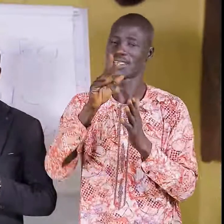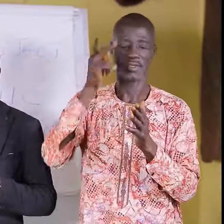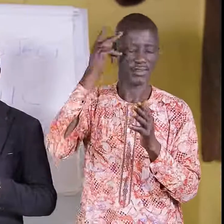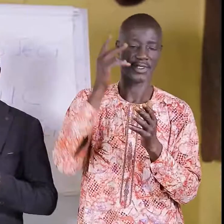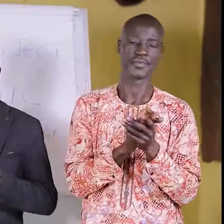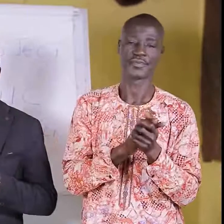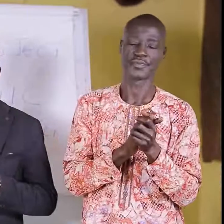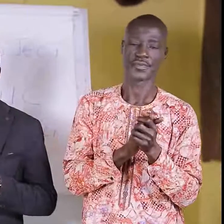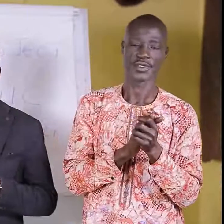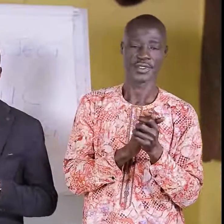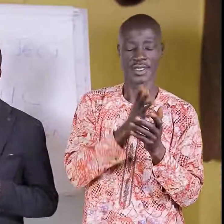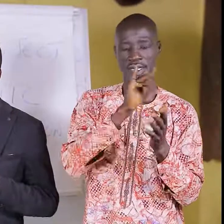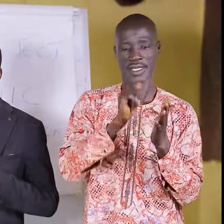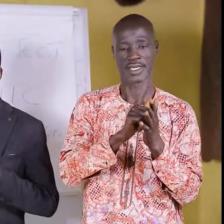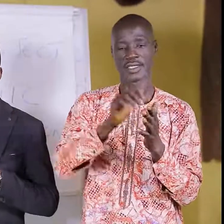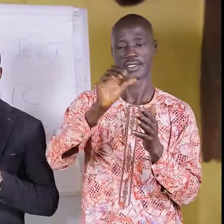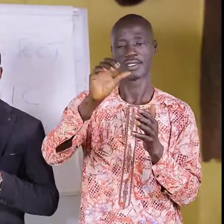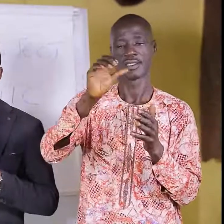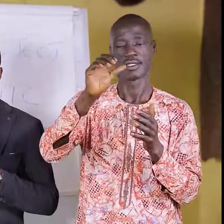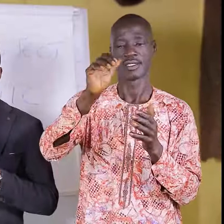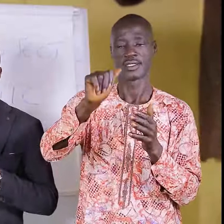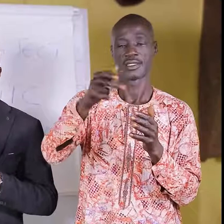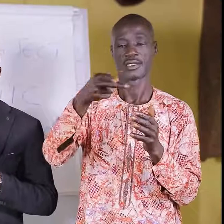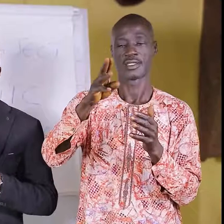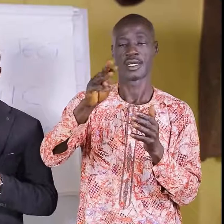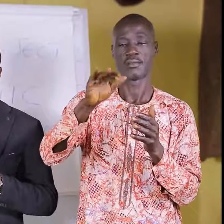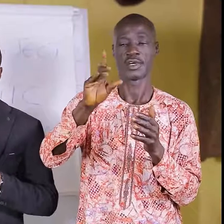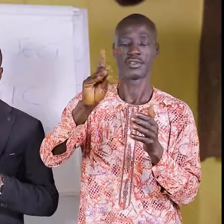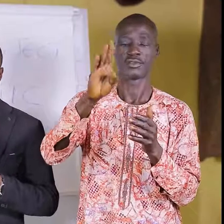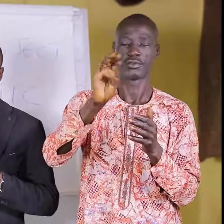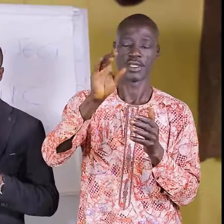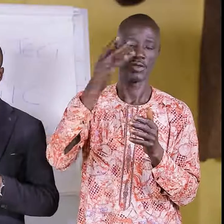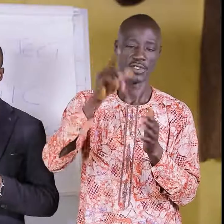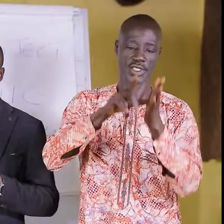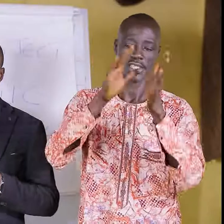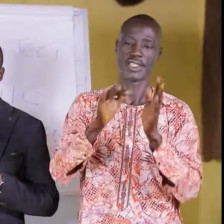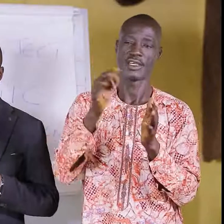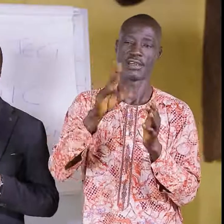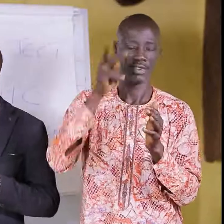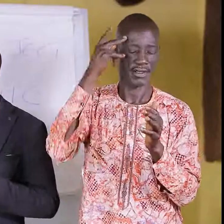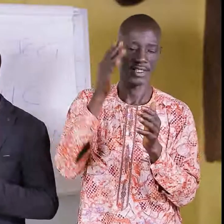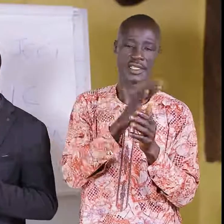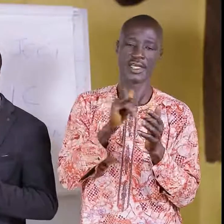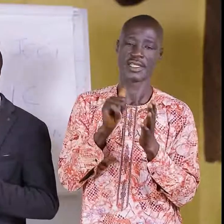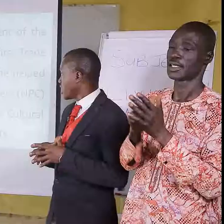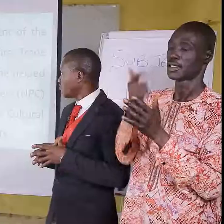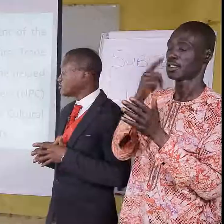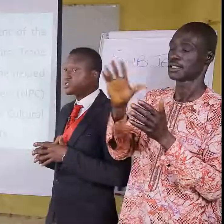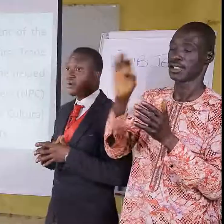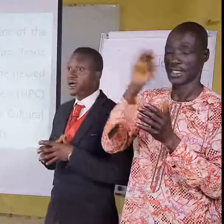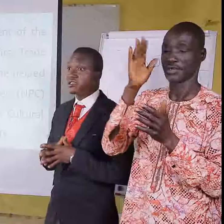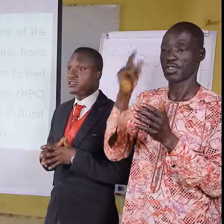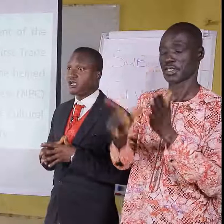of Sokoto, was the leader of the party, while Alhaji Sir Abubakar Tafawa Balewa was the vice president of the party.